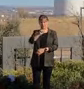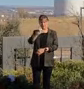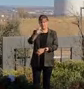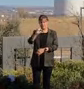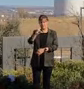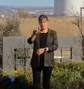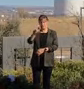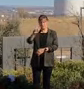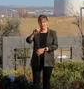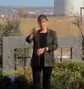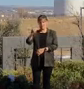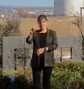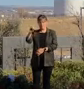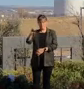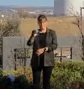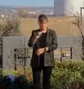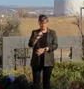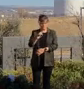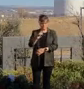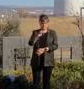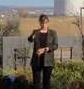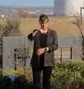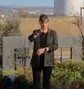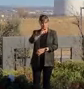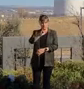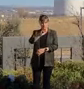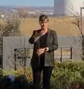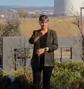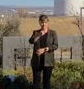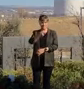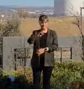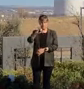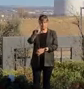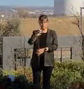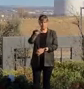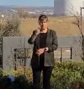Arajo, Private First Class Quentin Jones,